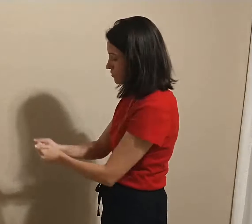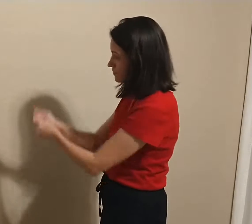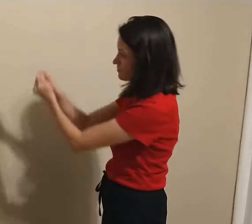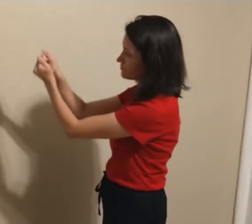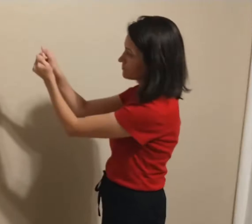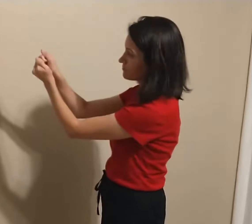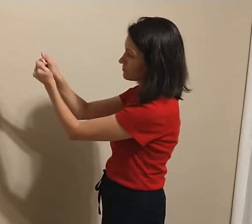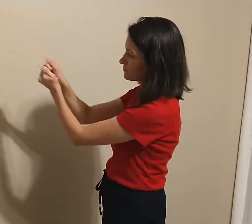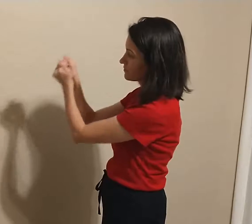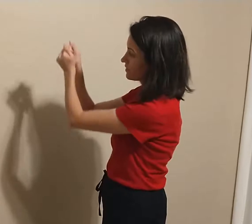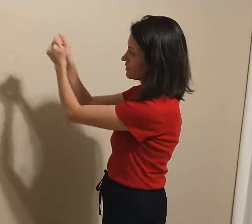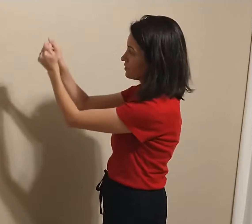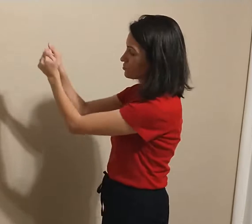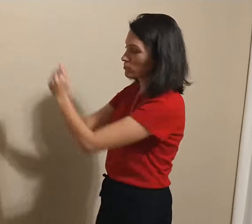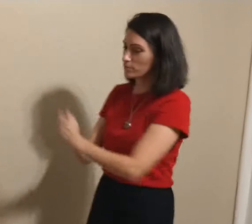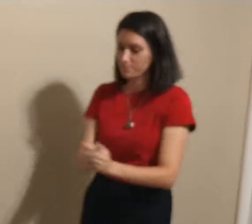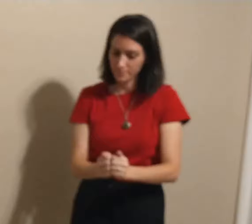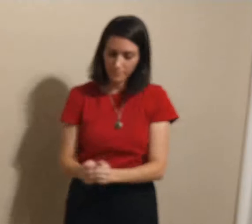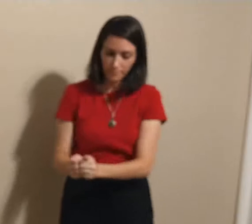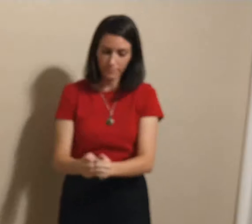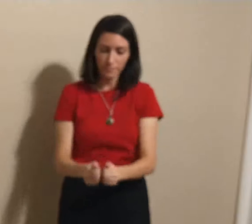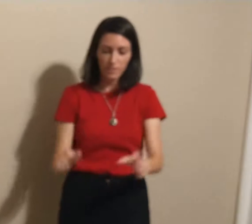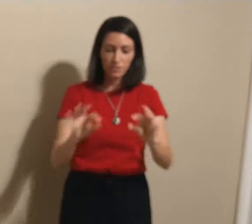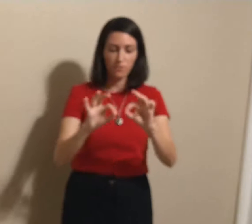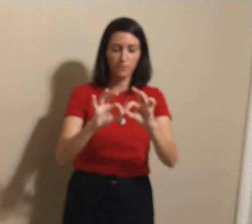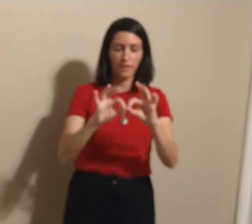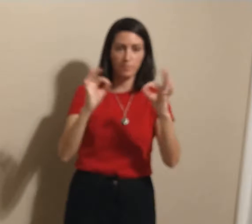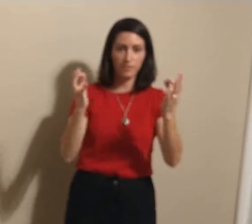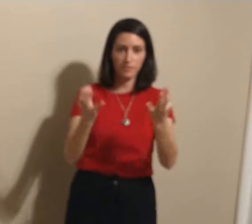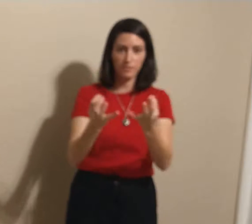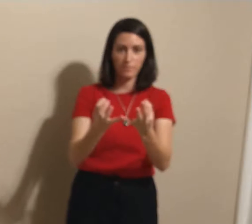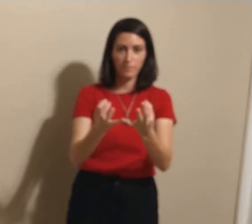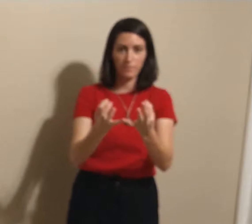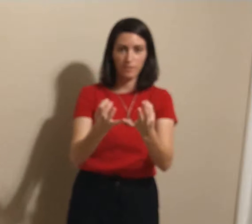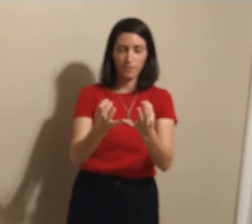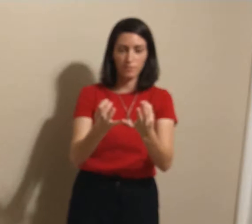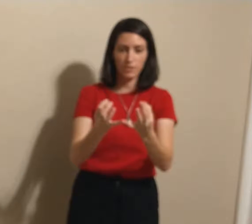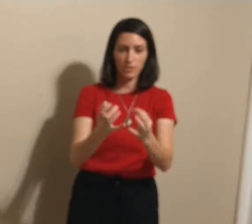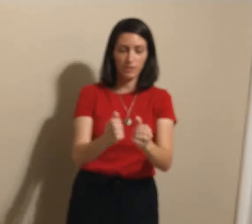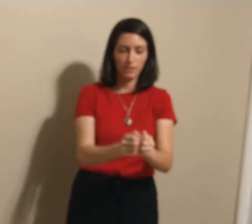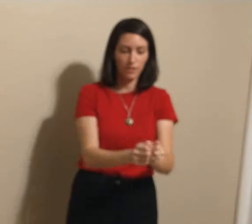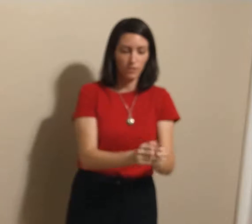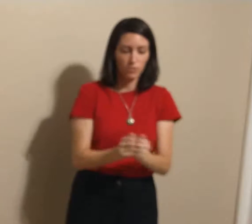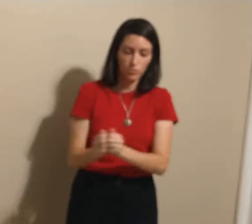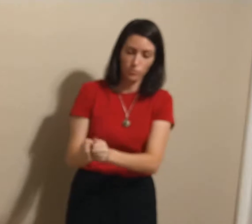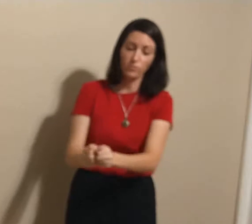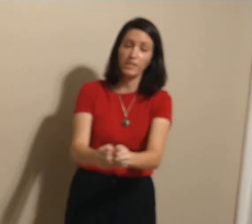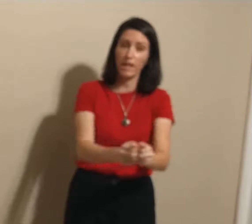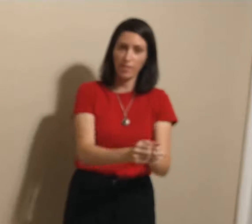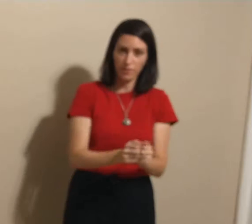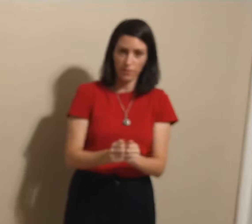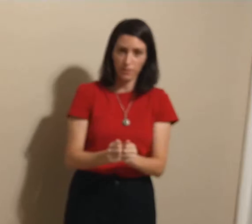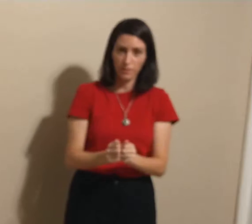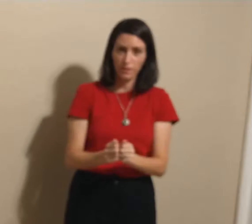circle, little circle. So families can be together